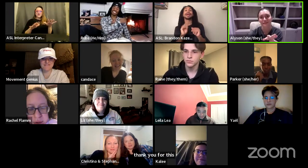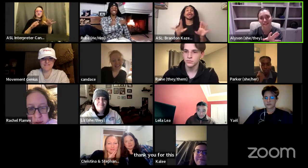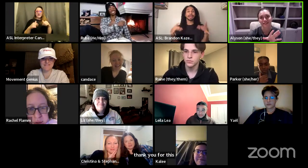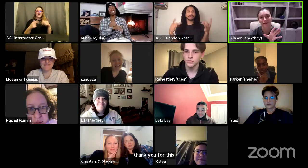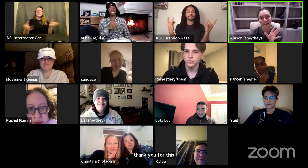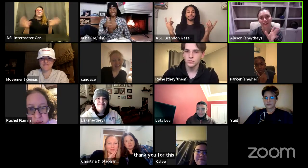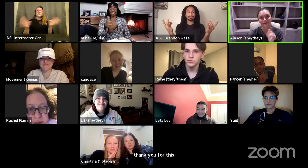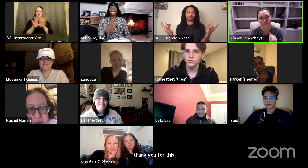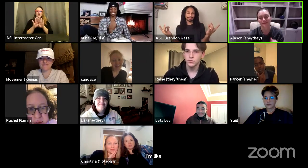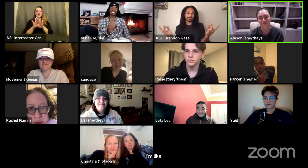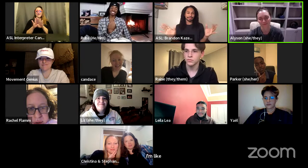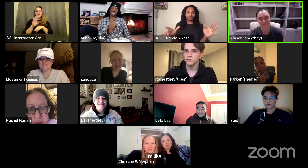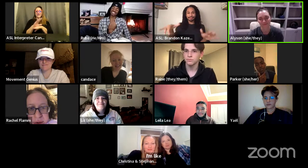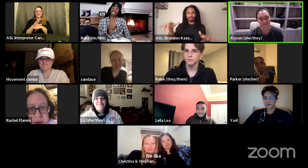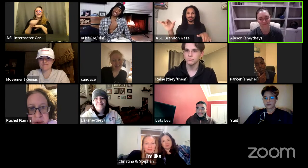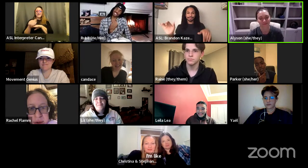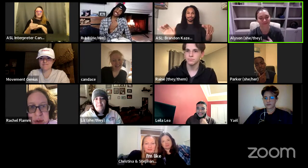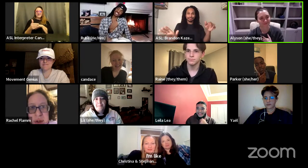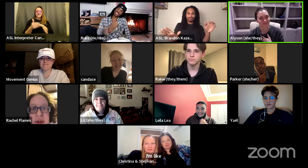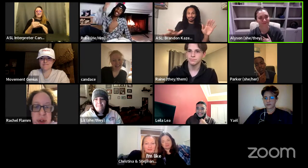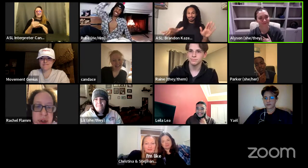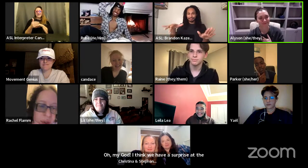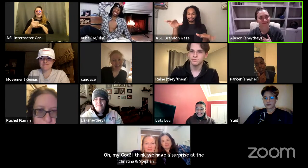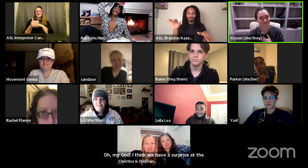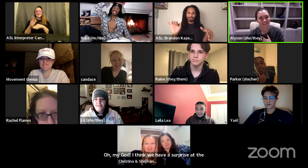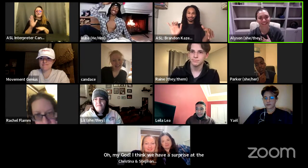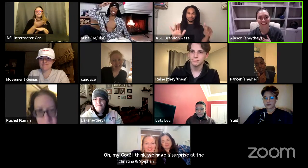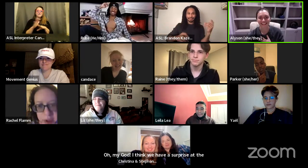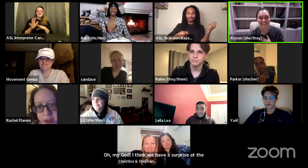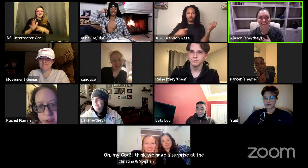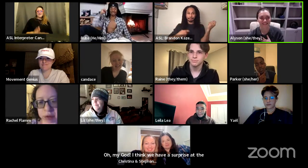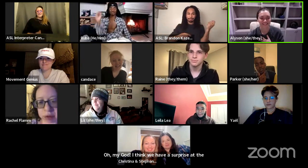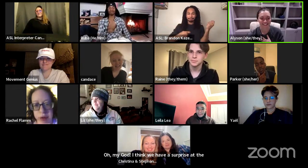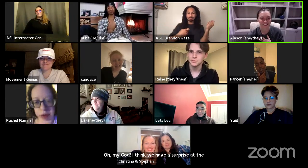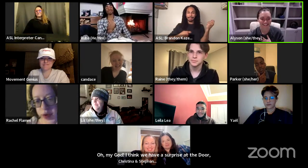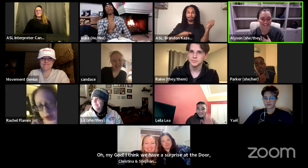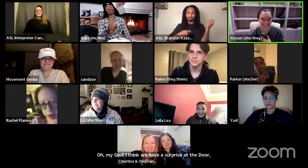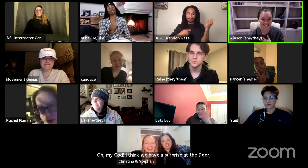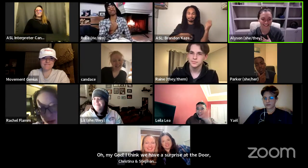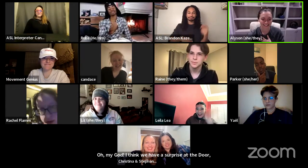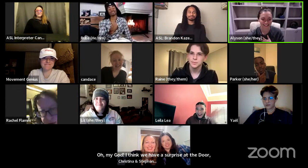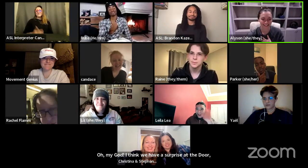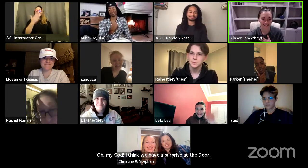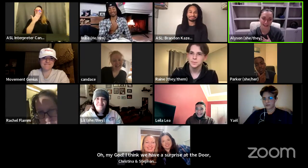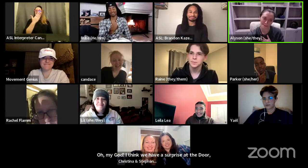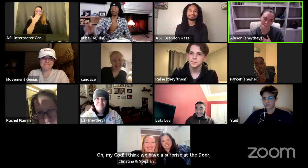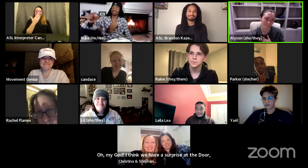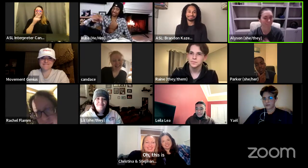in for the evening. All right. Thanks, everyone.